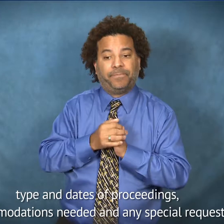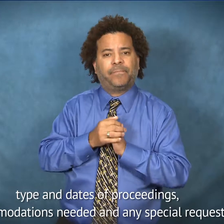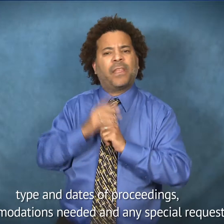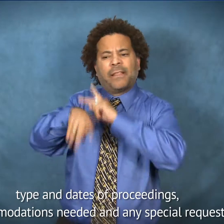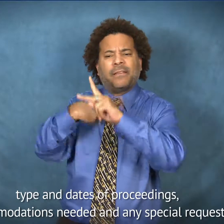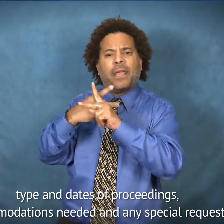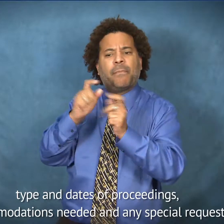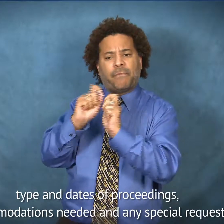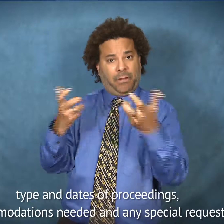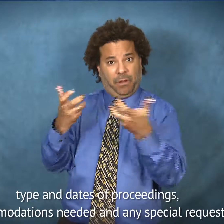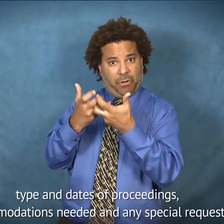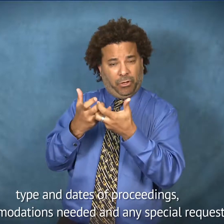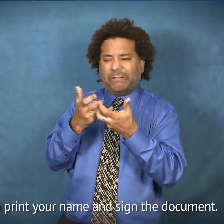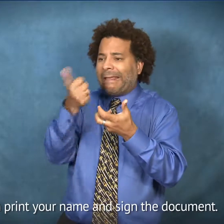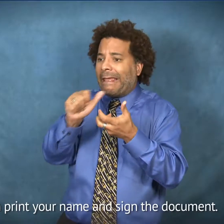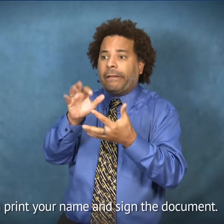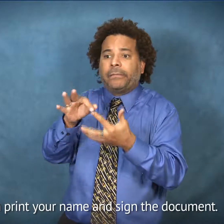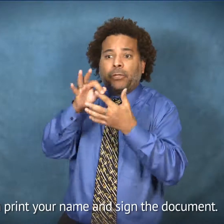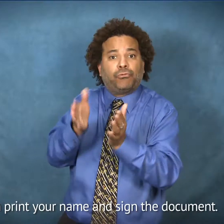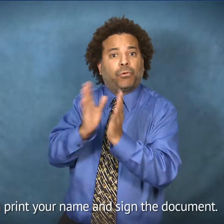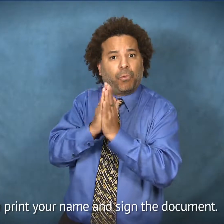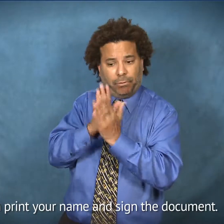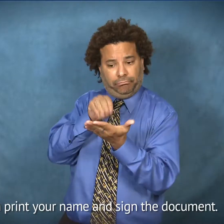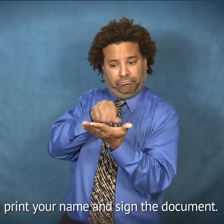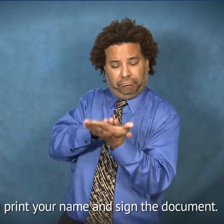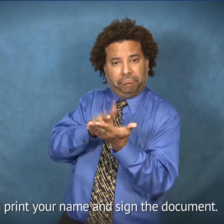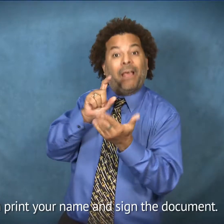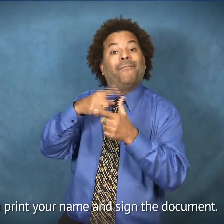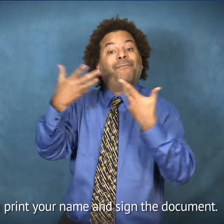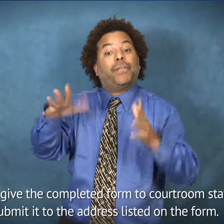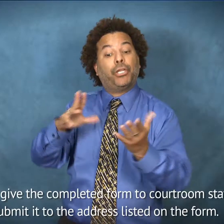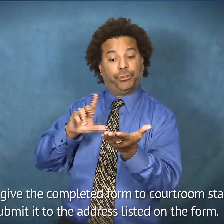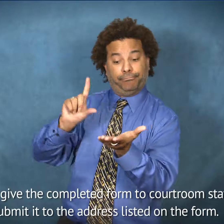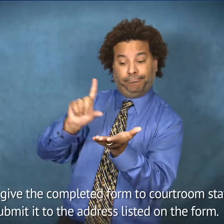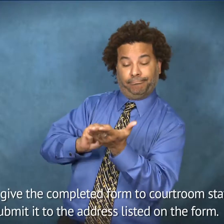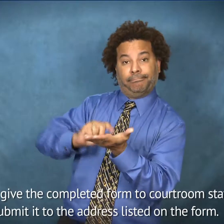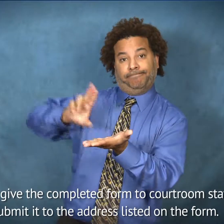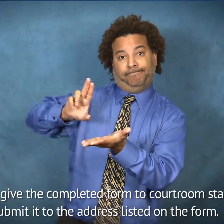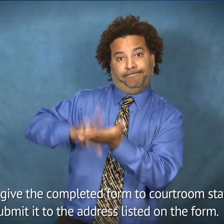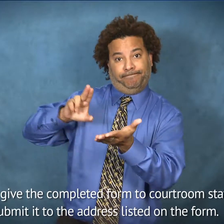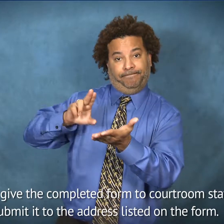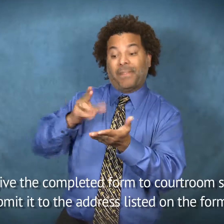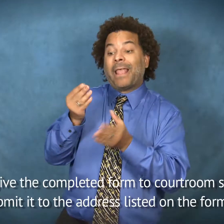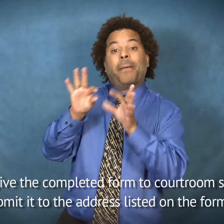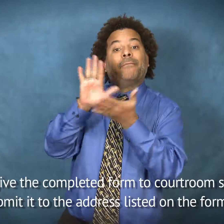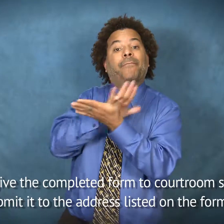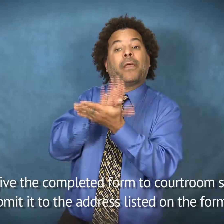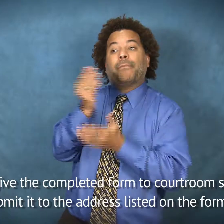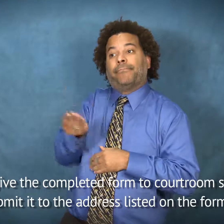and any special requests. Then print your name and sign the document. Please give the completed form to courtroom staff or submit it to